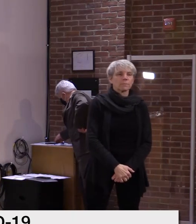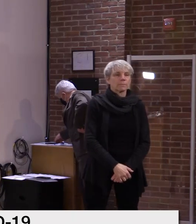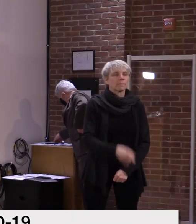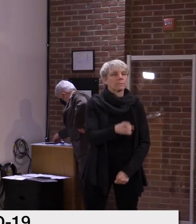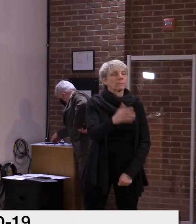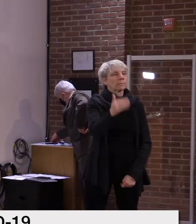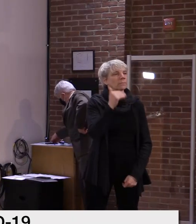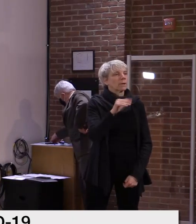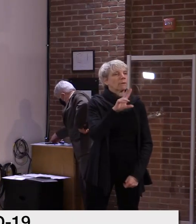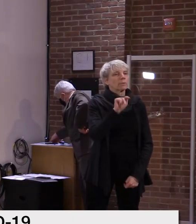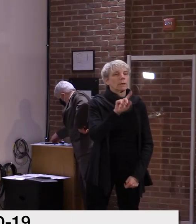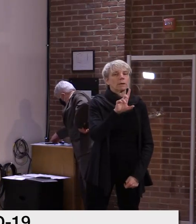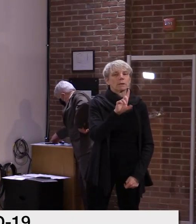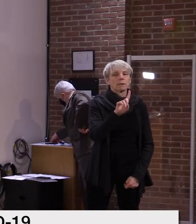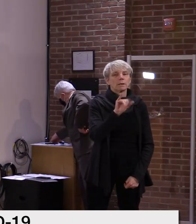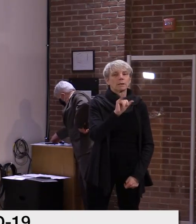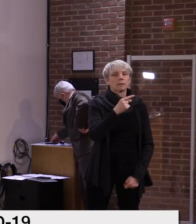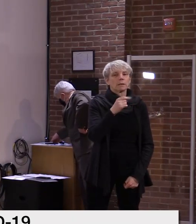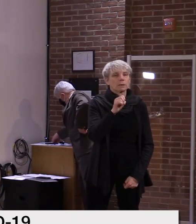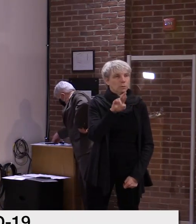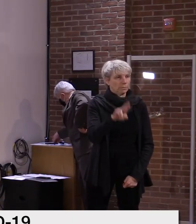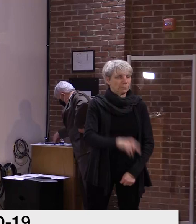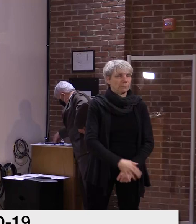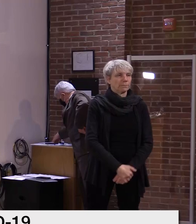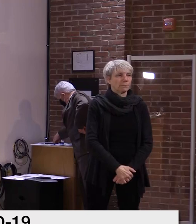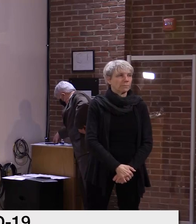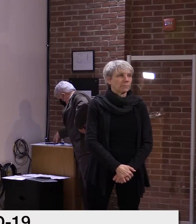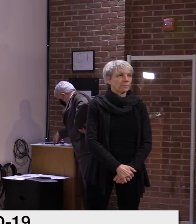Michael Daugherty, Vermont Digger.